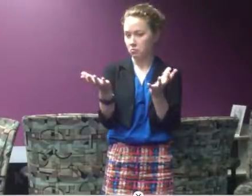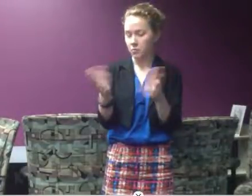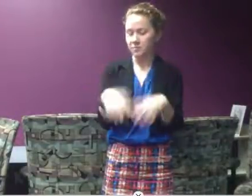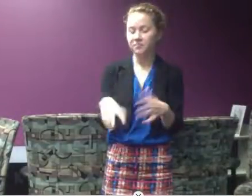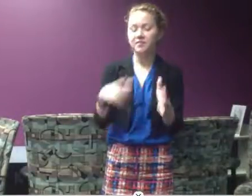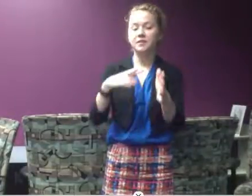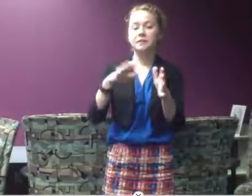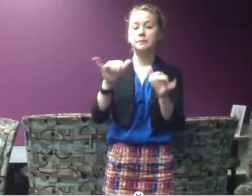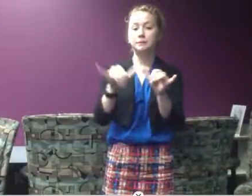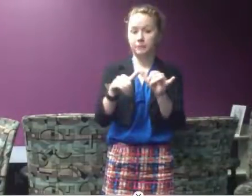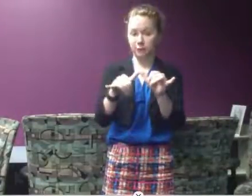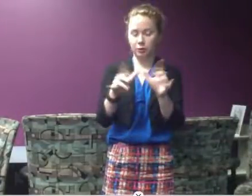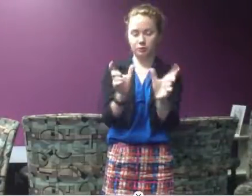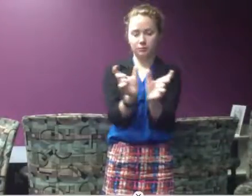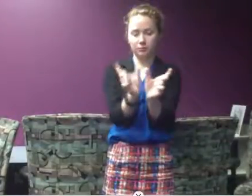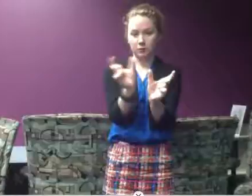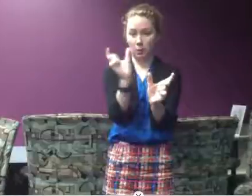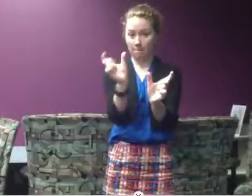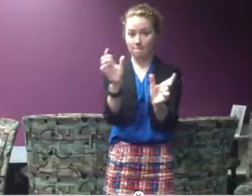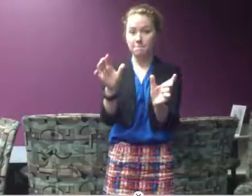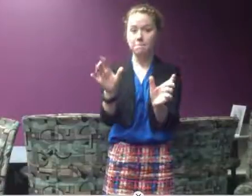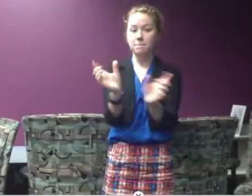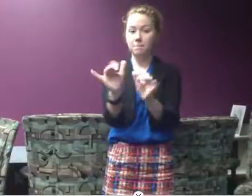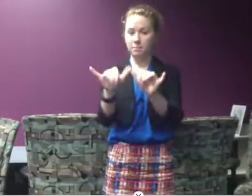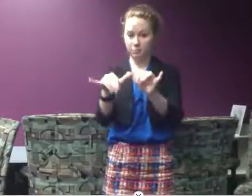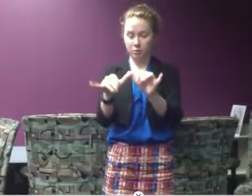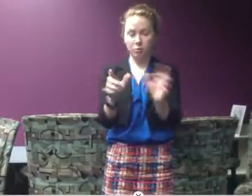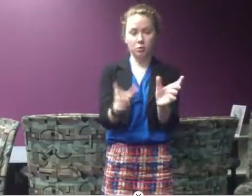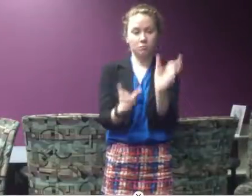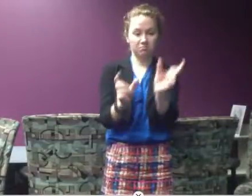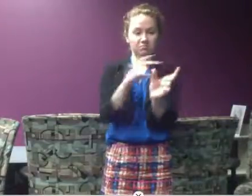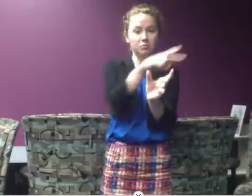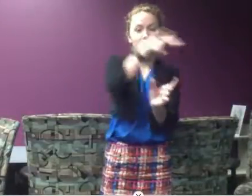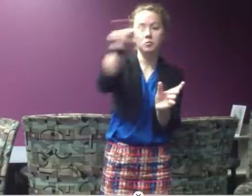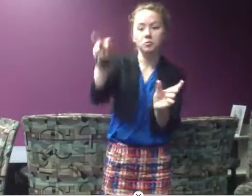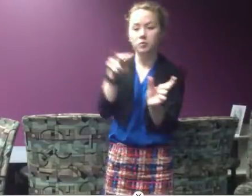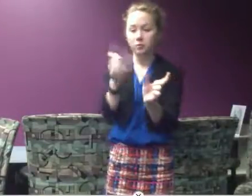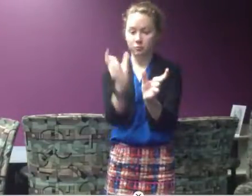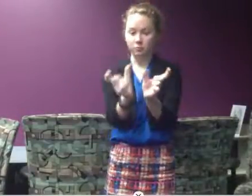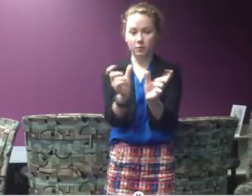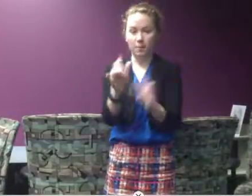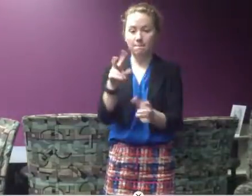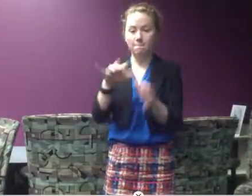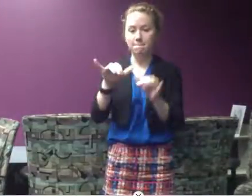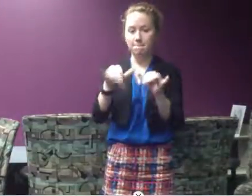And it has segments, and you measure using the segments all around.